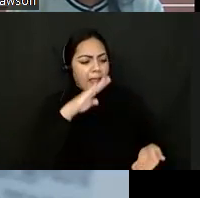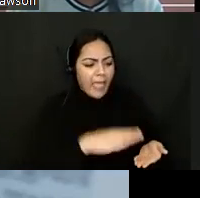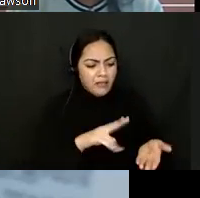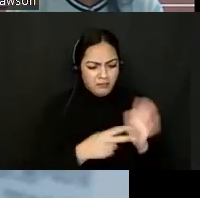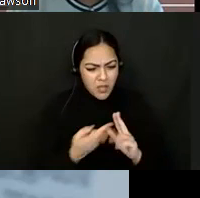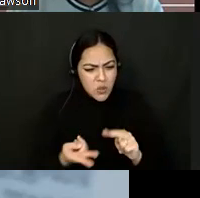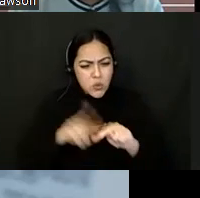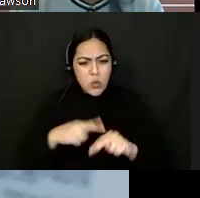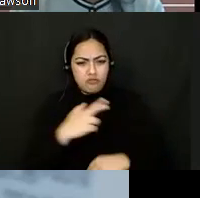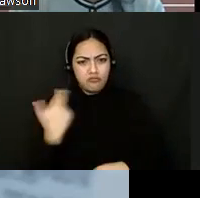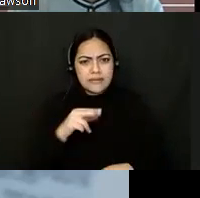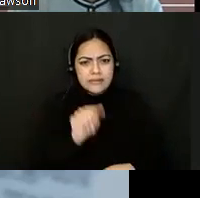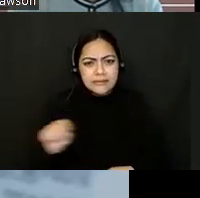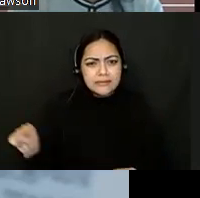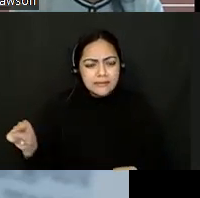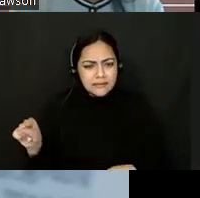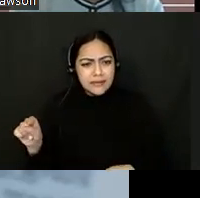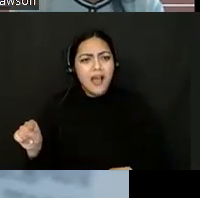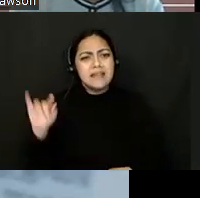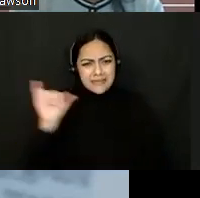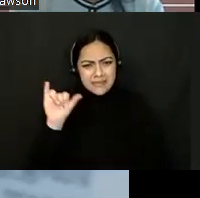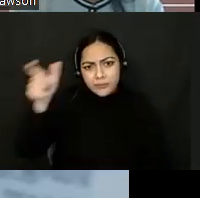reducing the security of women and girls.